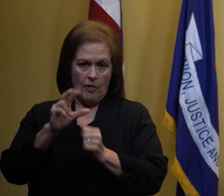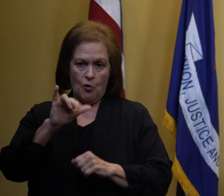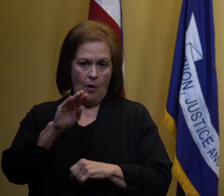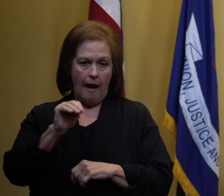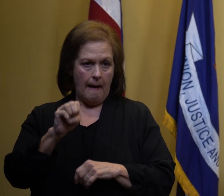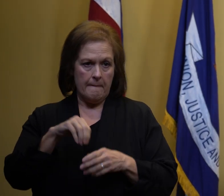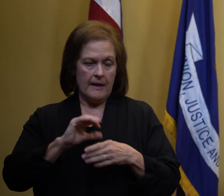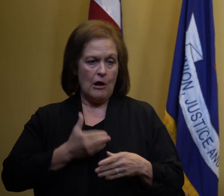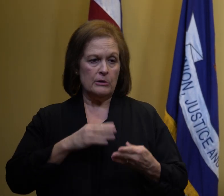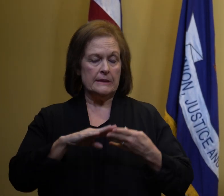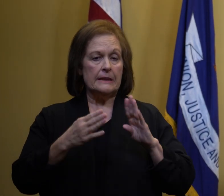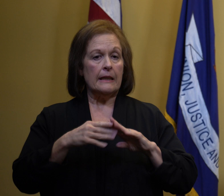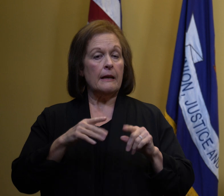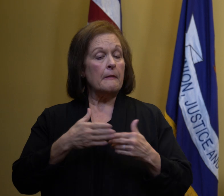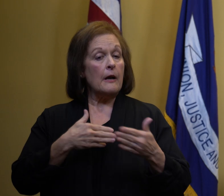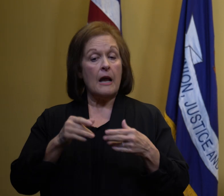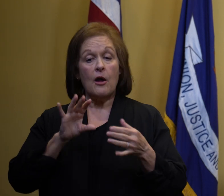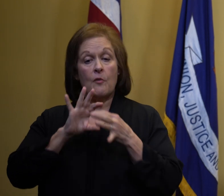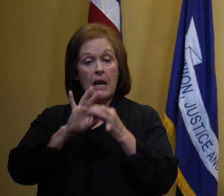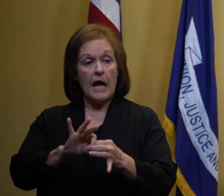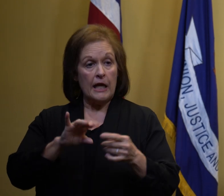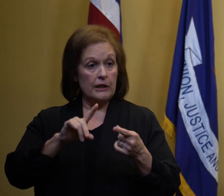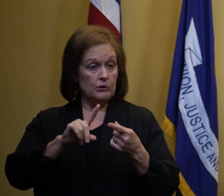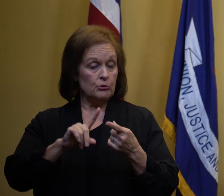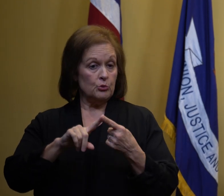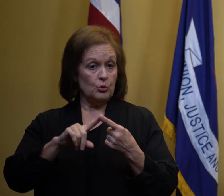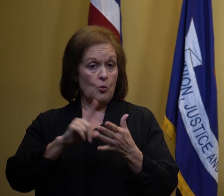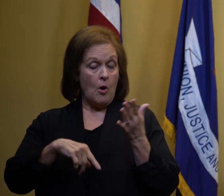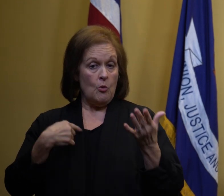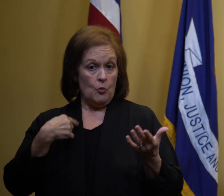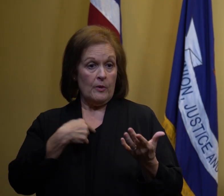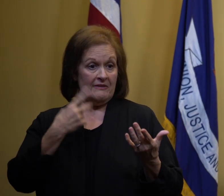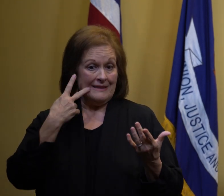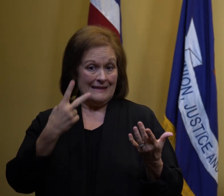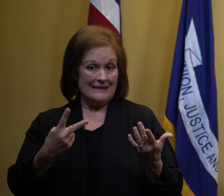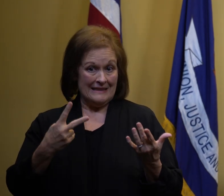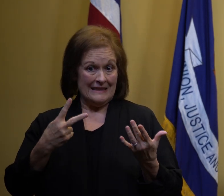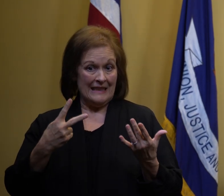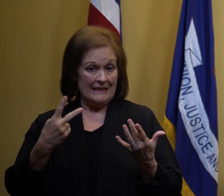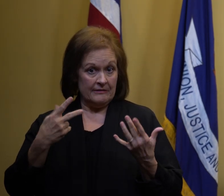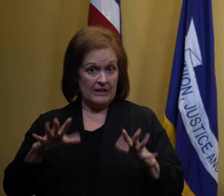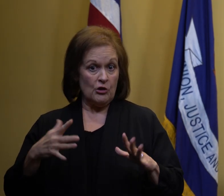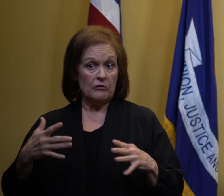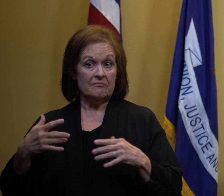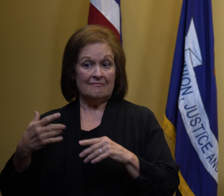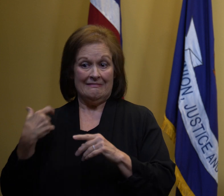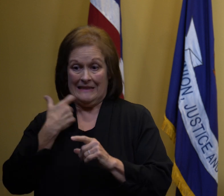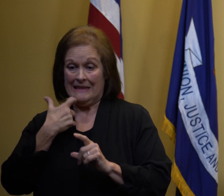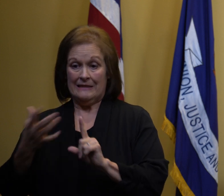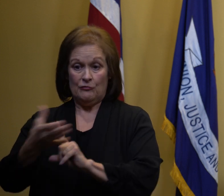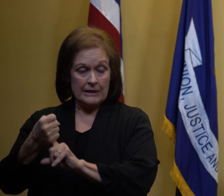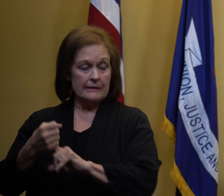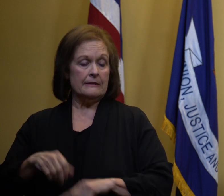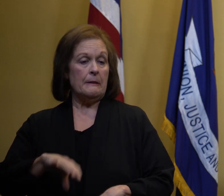our city, even as it relates to what we've seen over the past day or so. Apprehensions made there, but again,